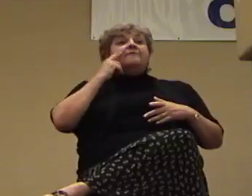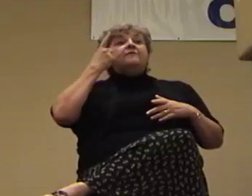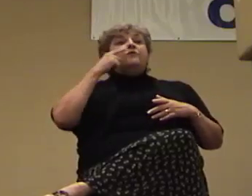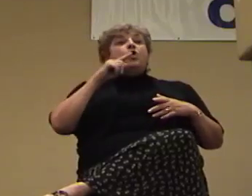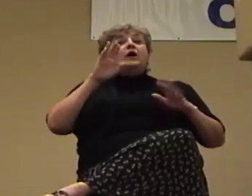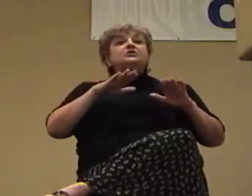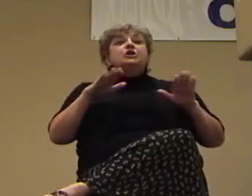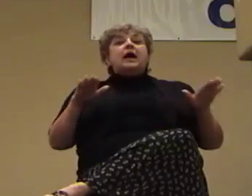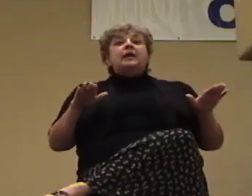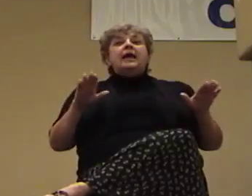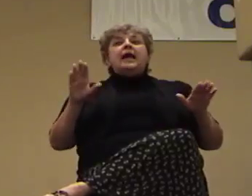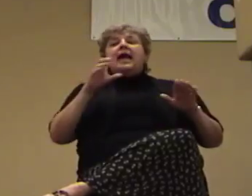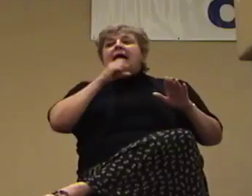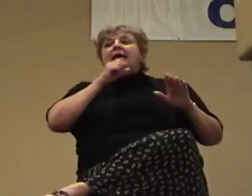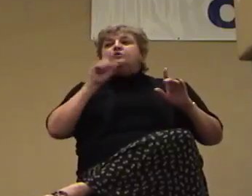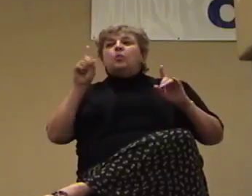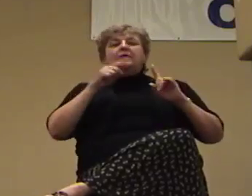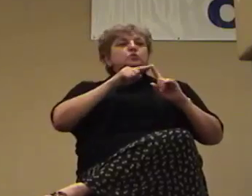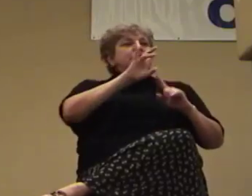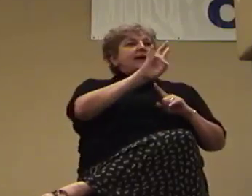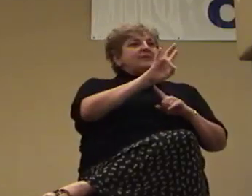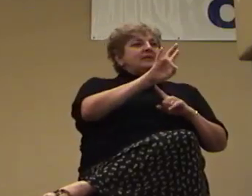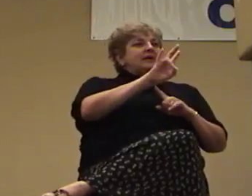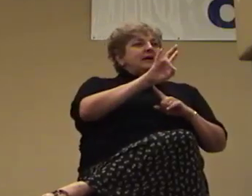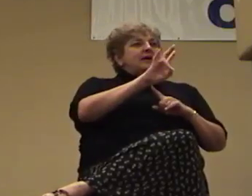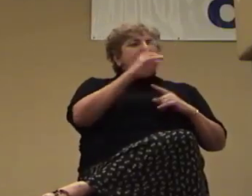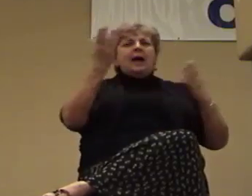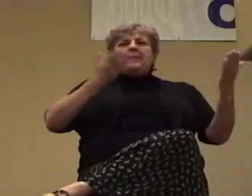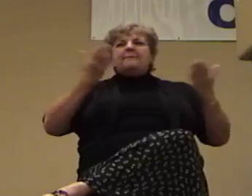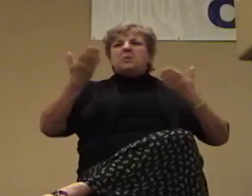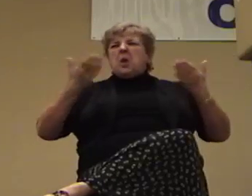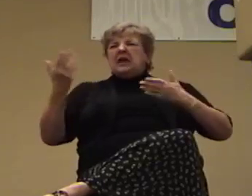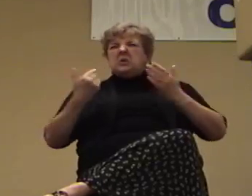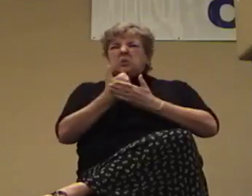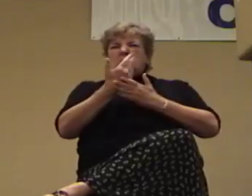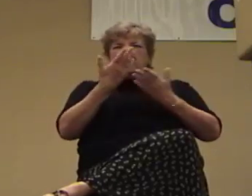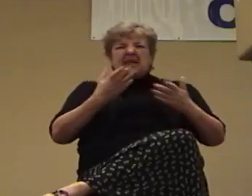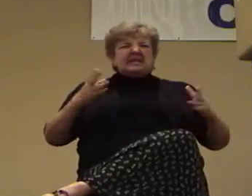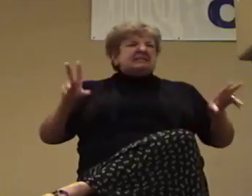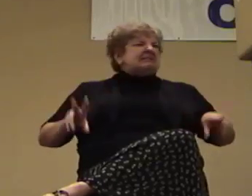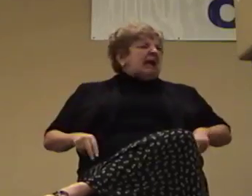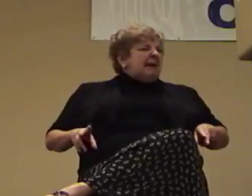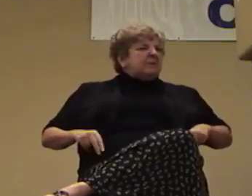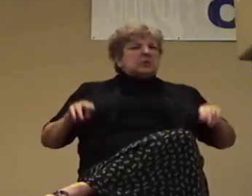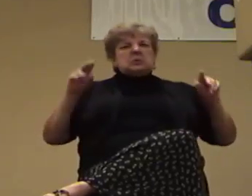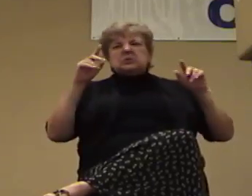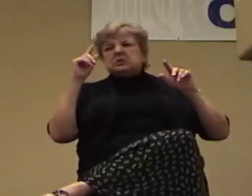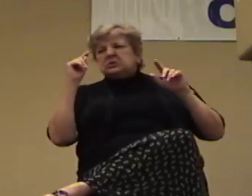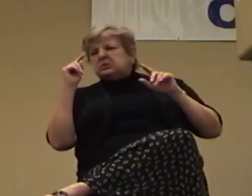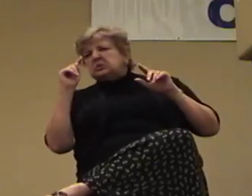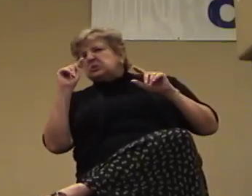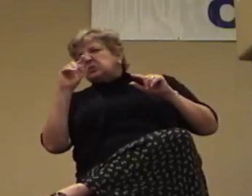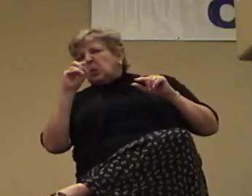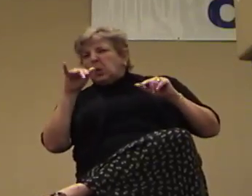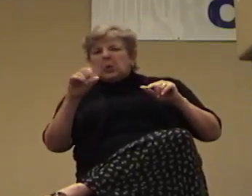child ages 1 through 7, and so they brought like all these new things, diapers, toys, coloring books, bottles,